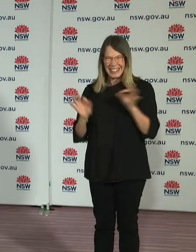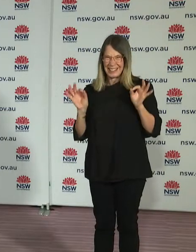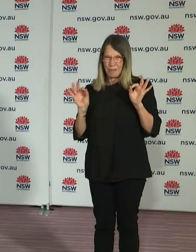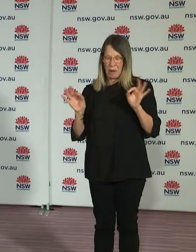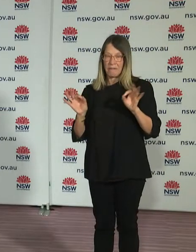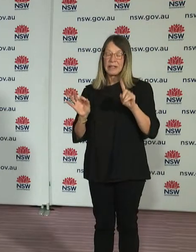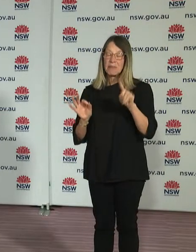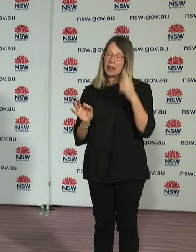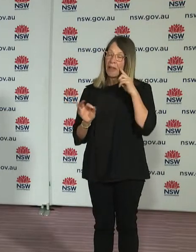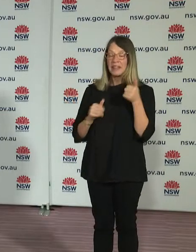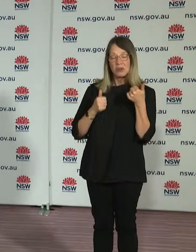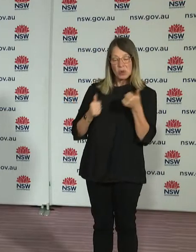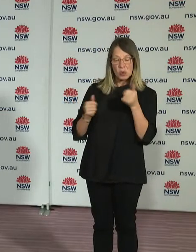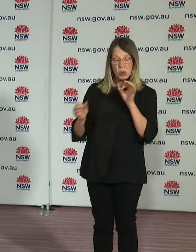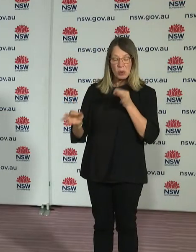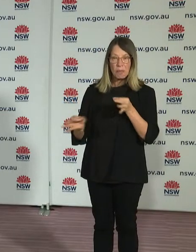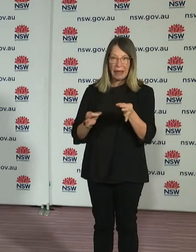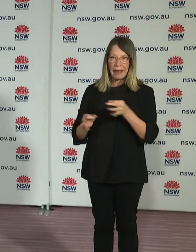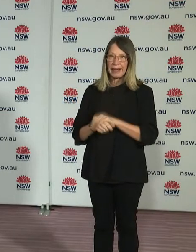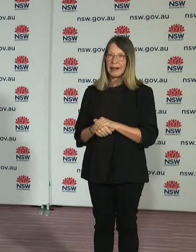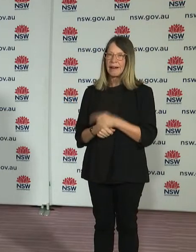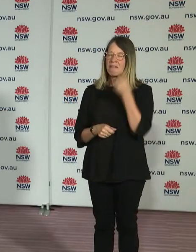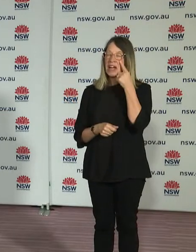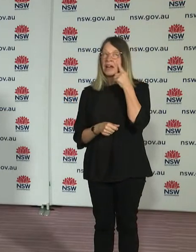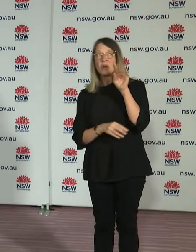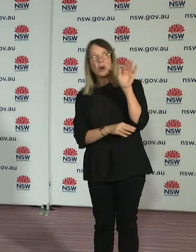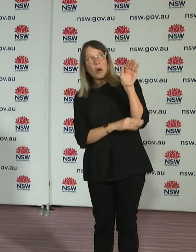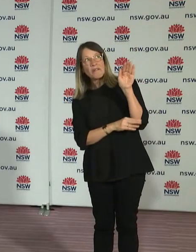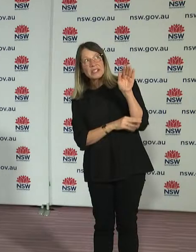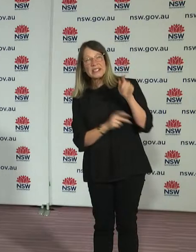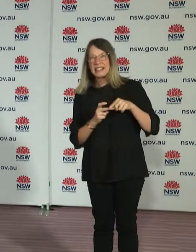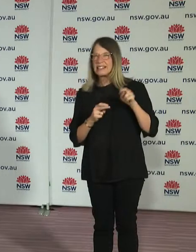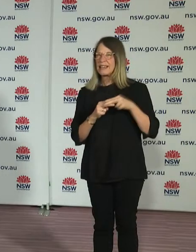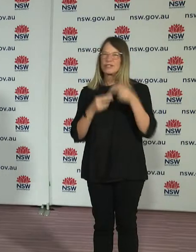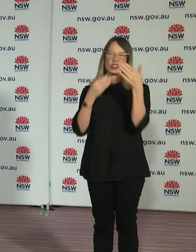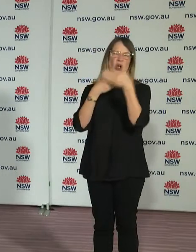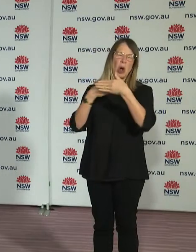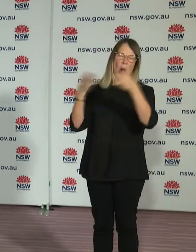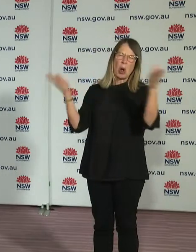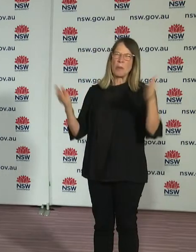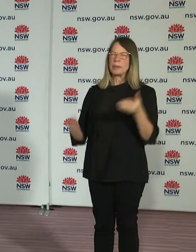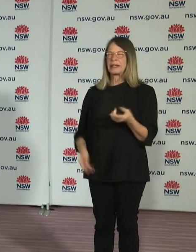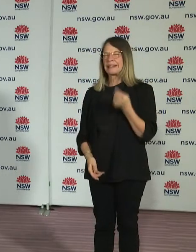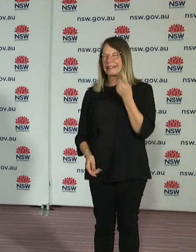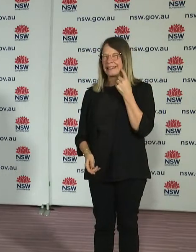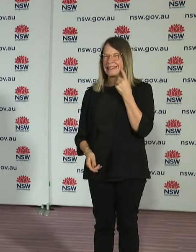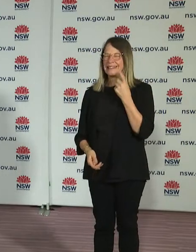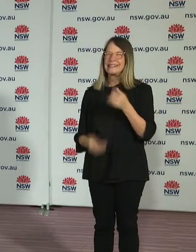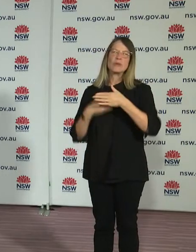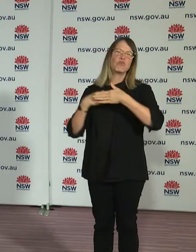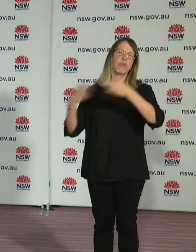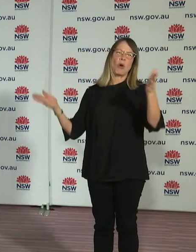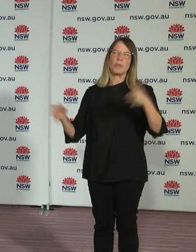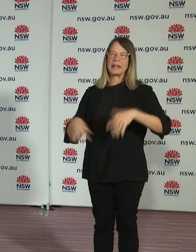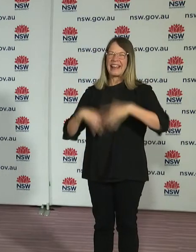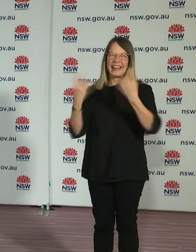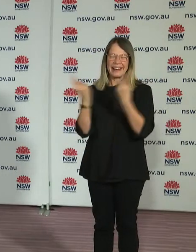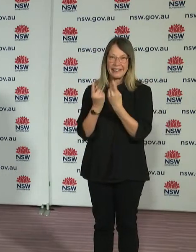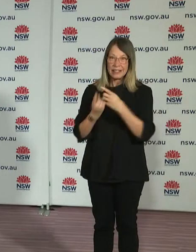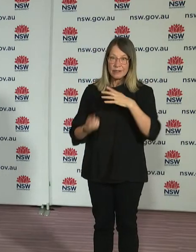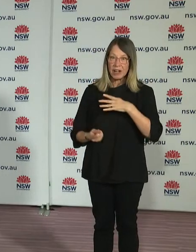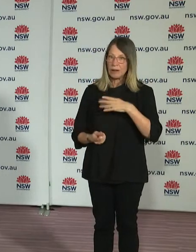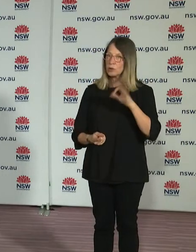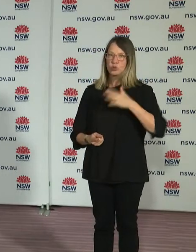and observed what happens in overseas jurisdictions when you move too quickly, and we certainly don't want to fall into that trap. It's finding that